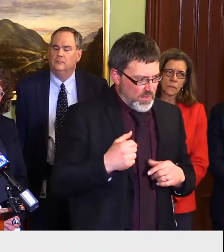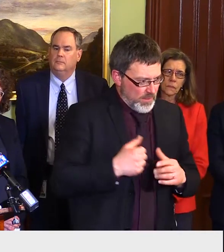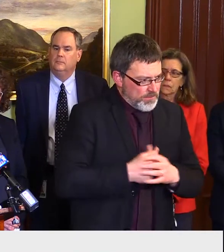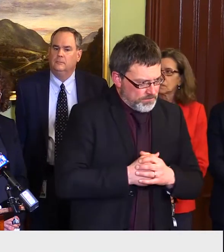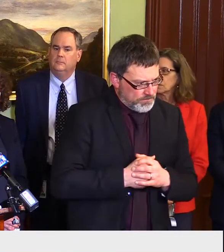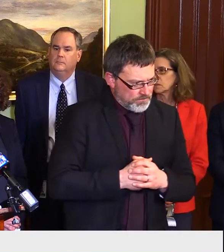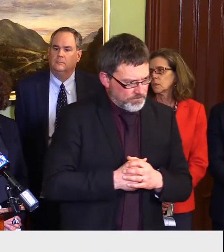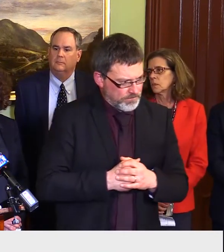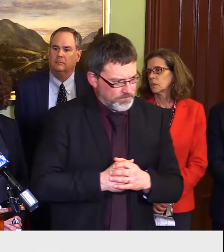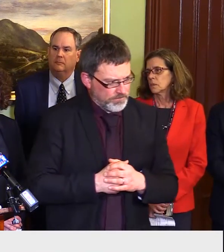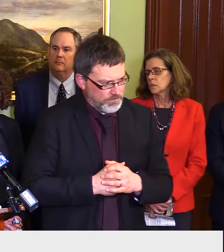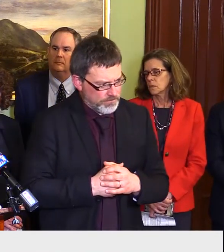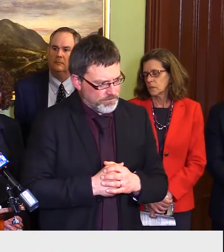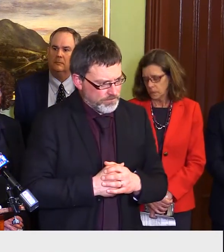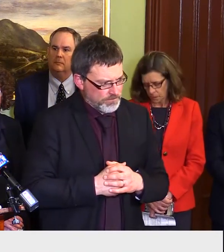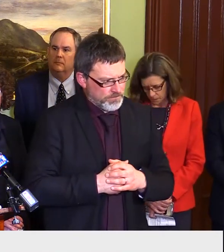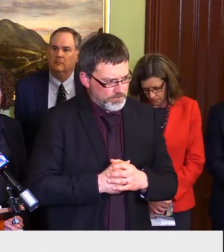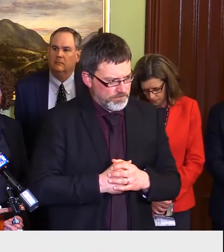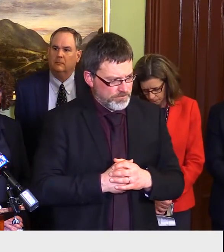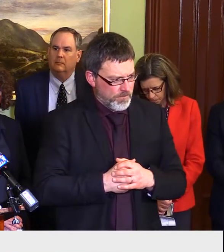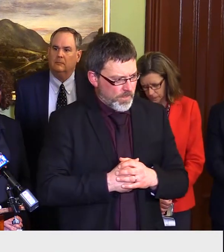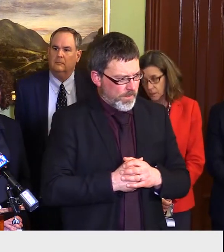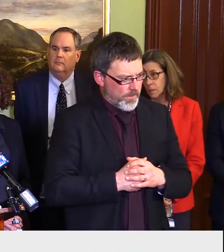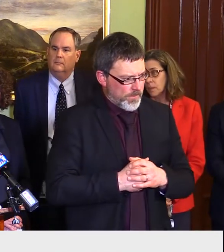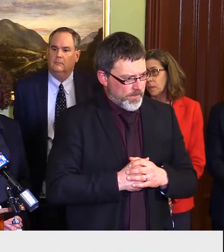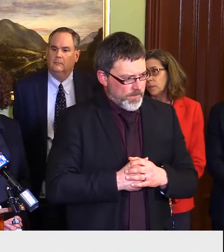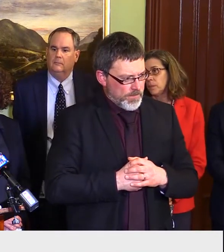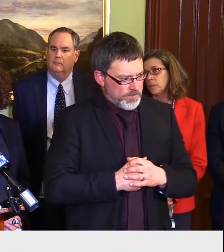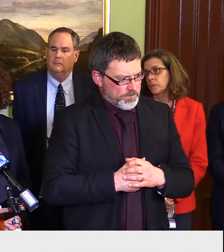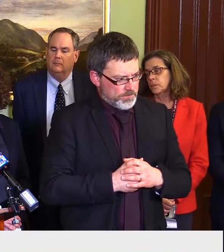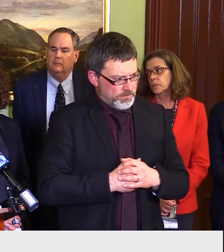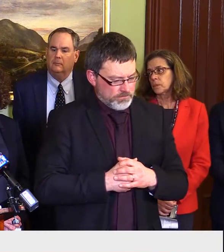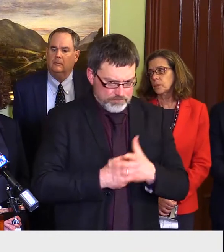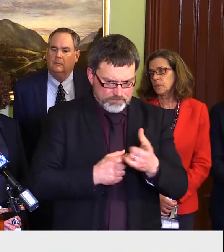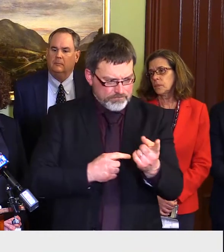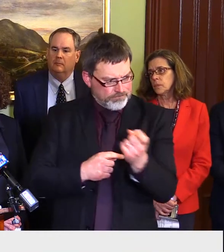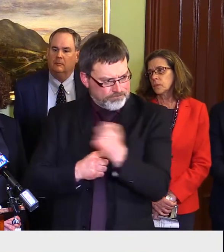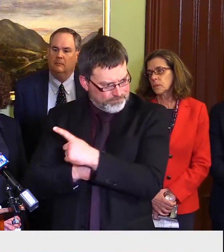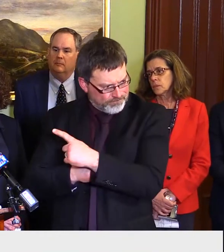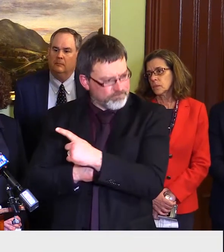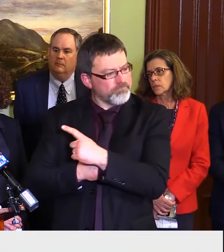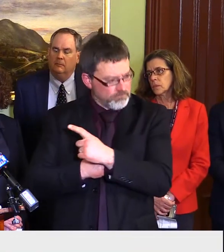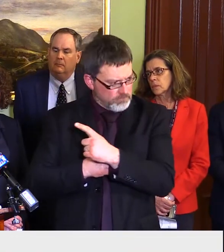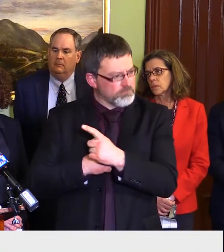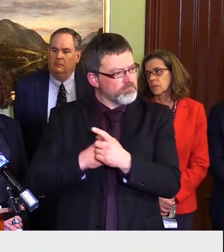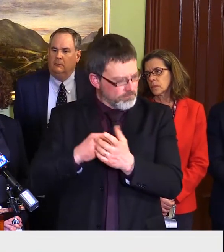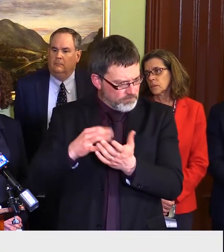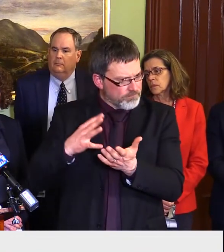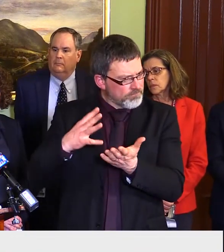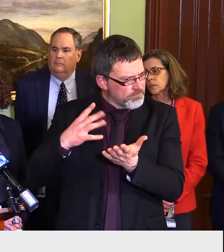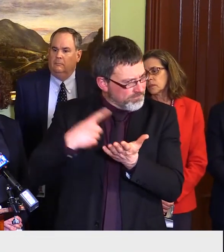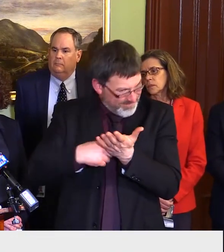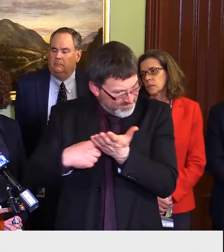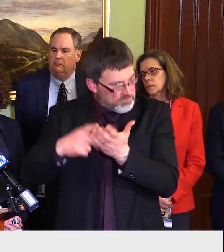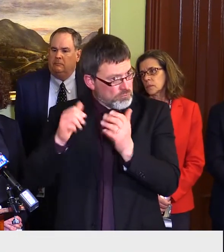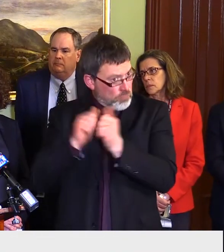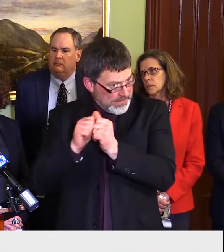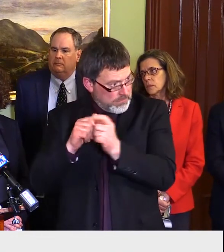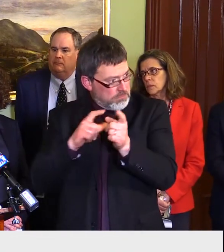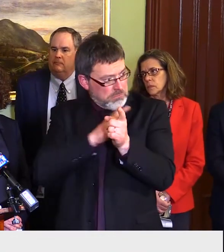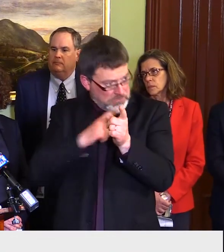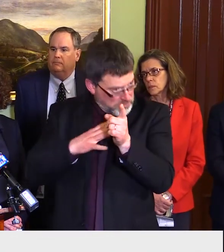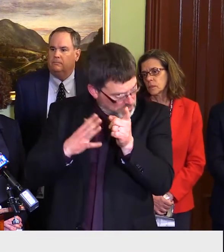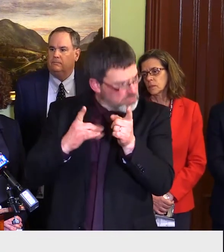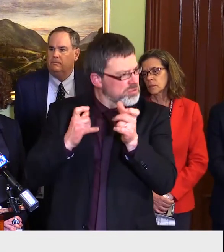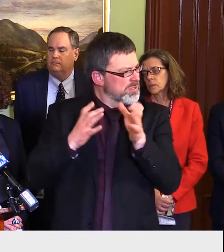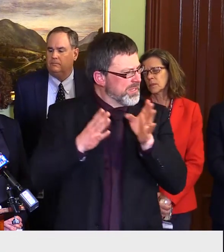with lawmakers? Yeah, we're trying to work hand in hand with them. Obviously, they want to help, and we would like their